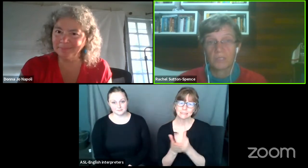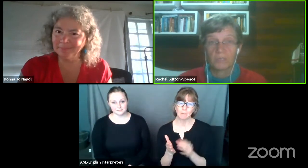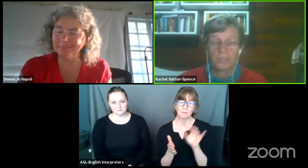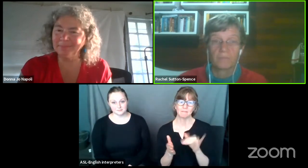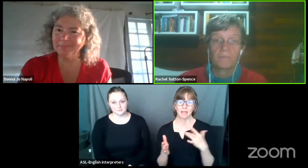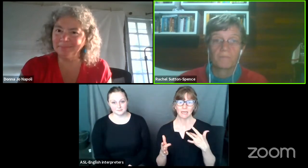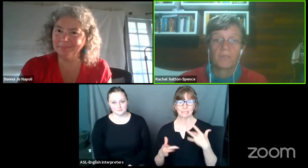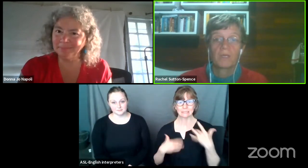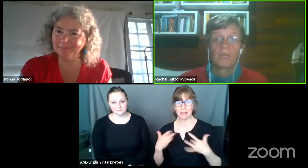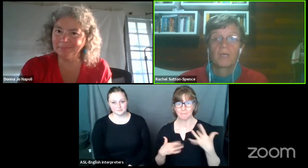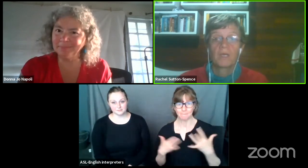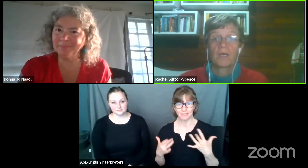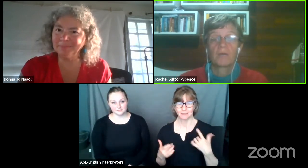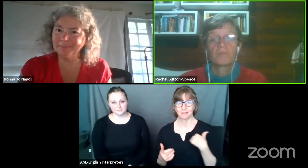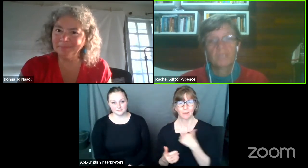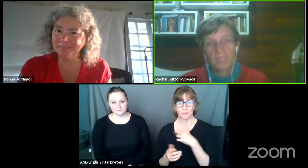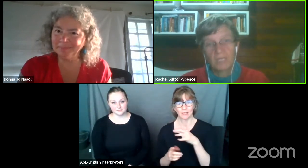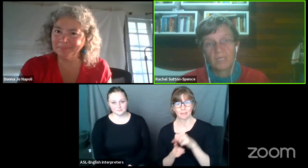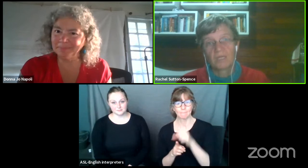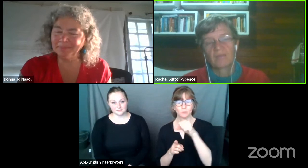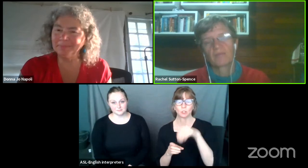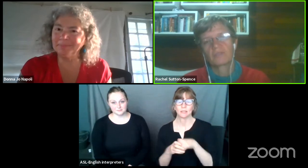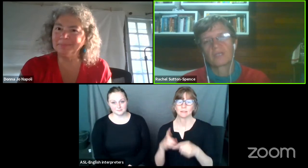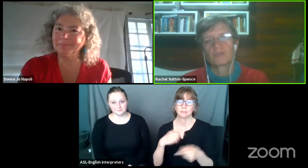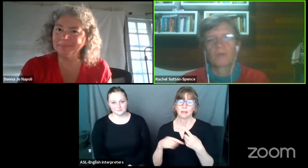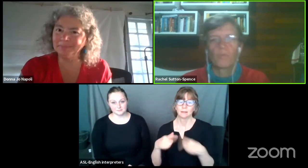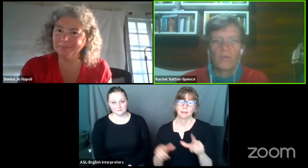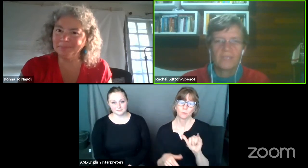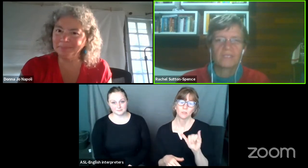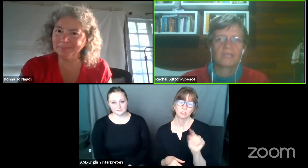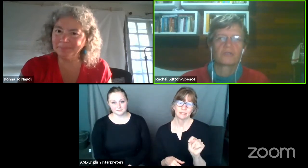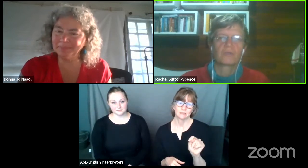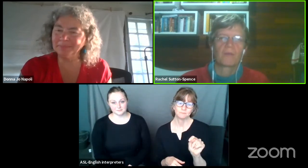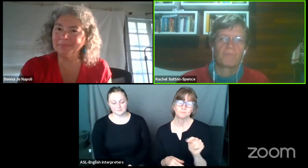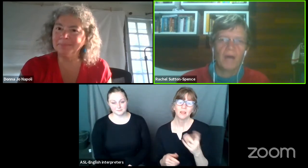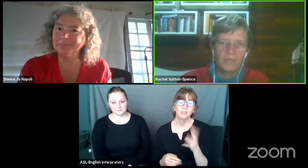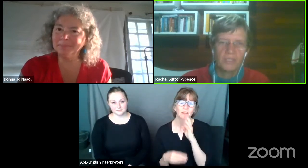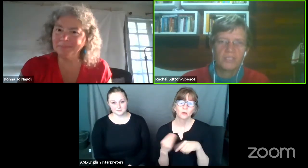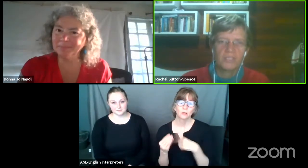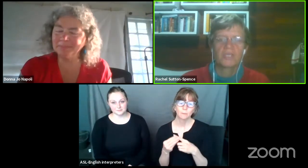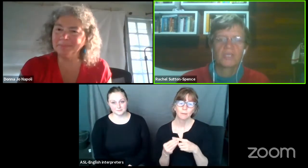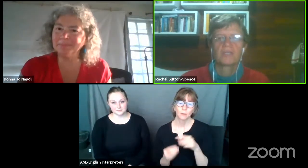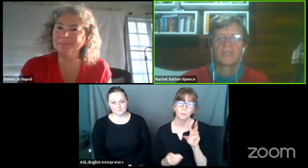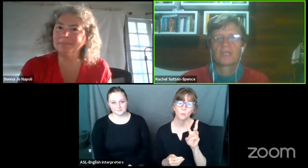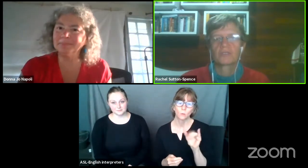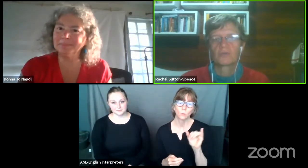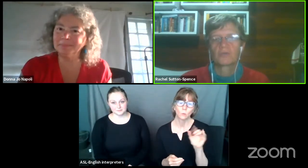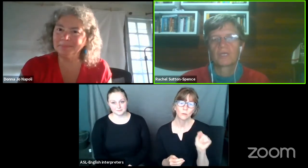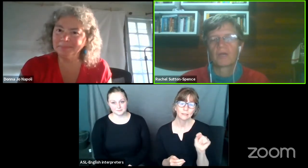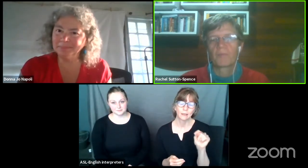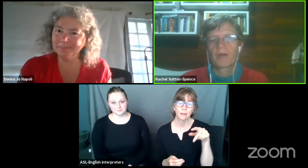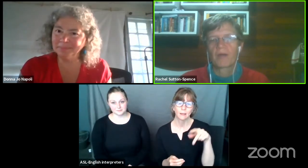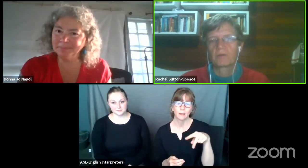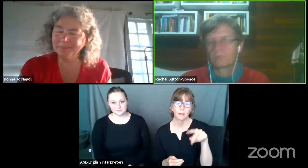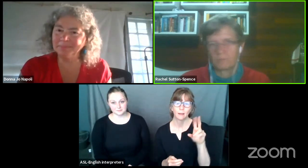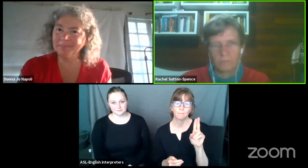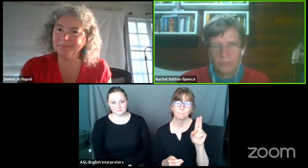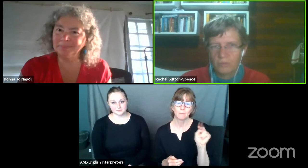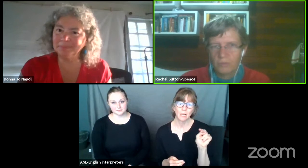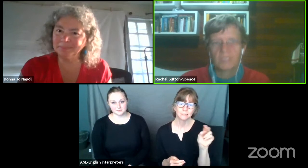language literature. Particularly in that they're talking about wit, they're talking about puns, they're talking